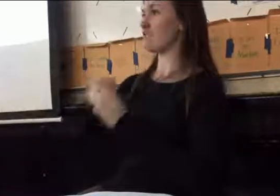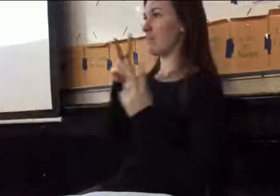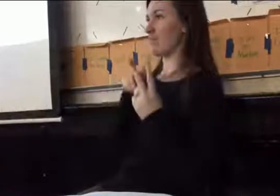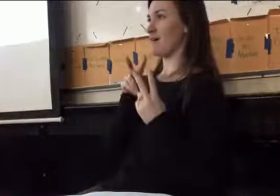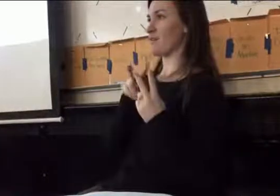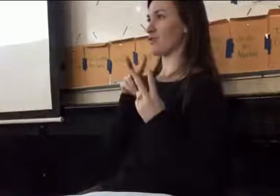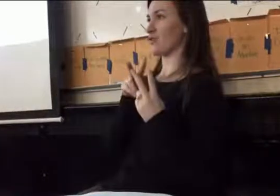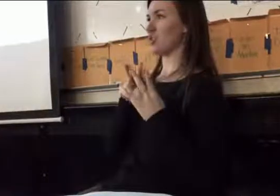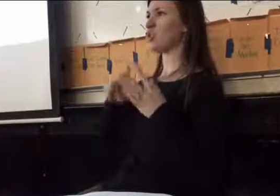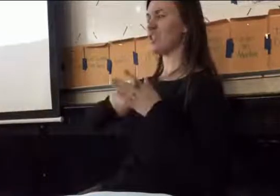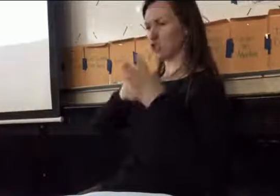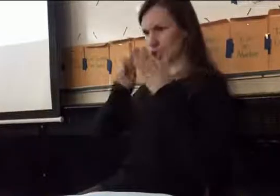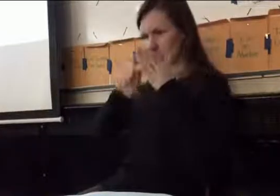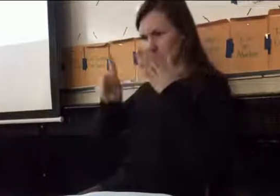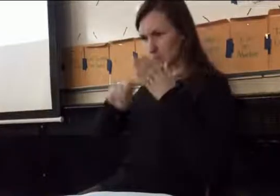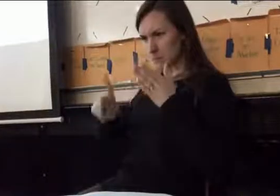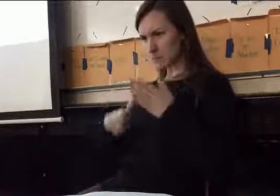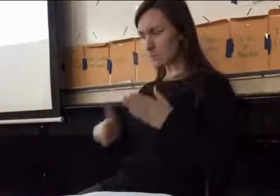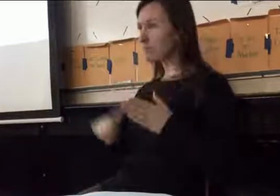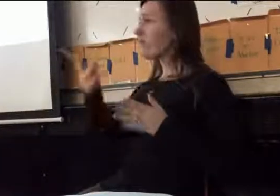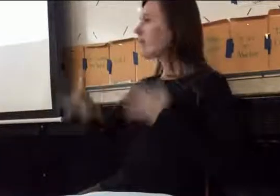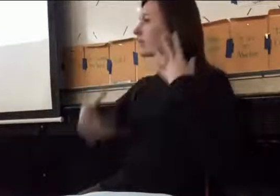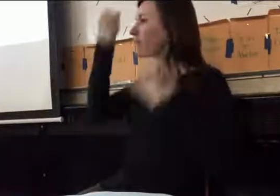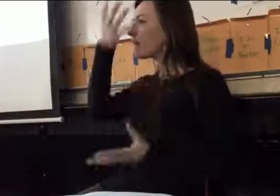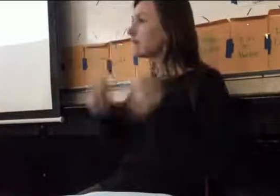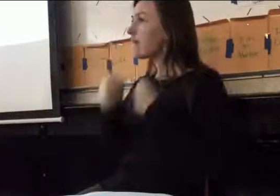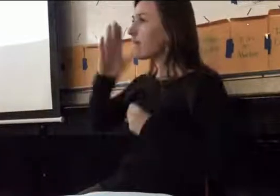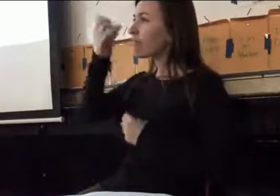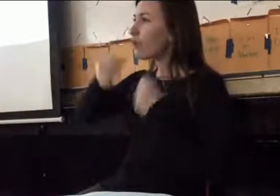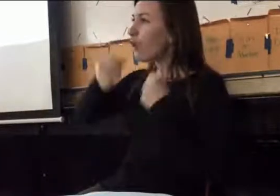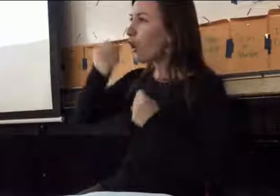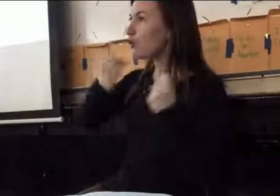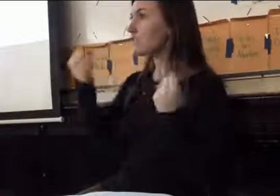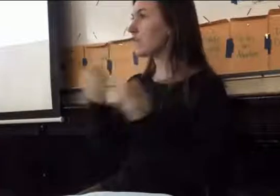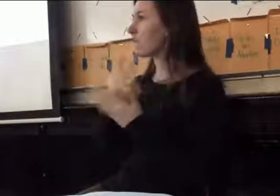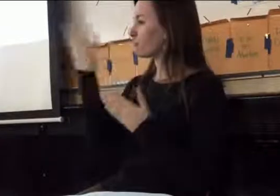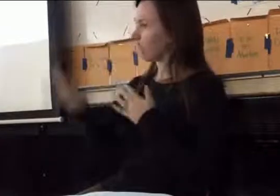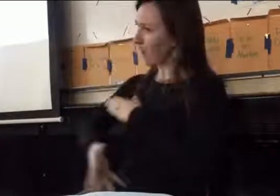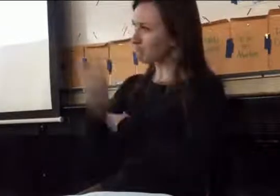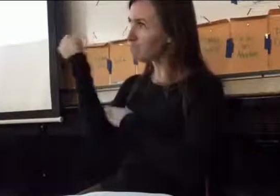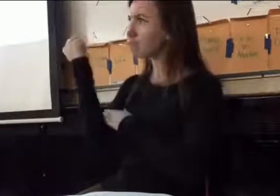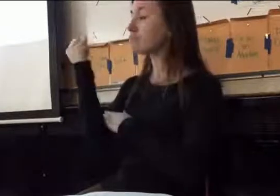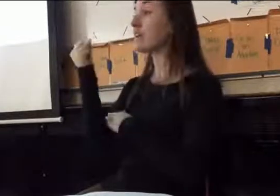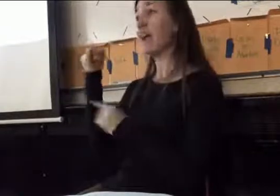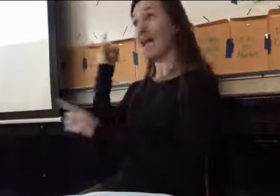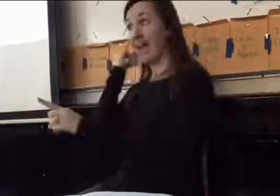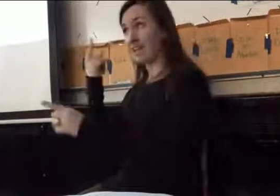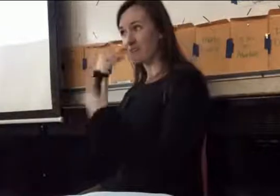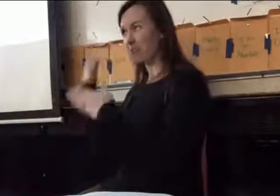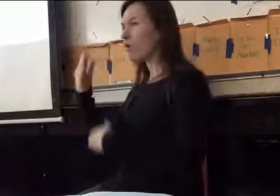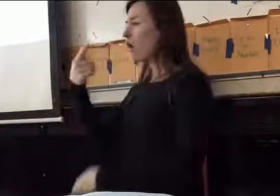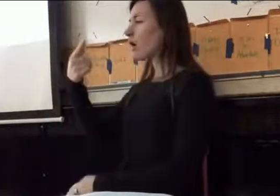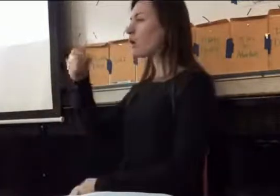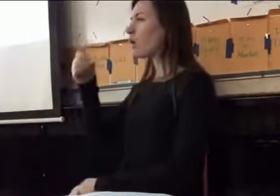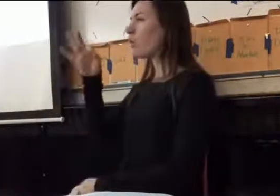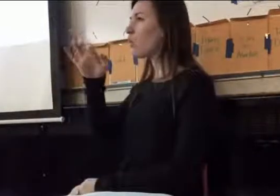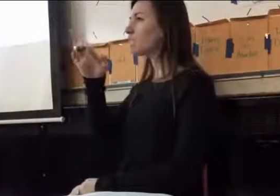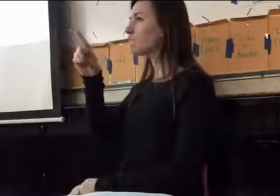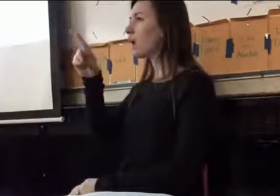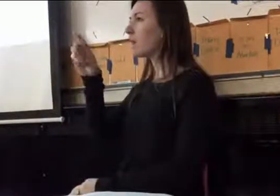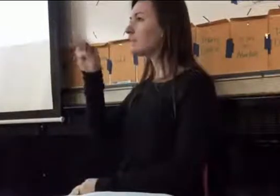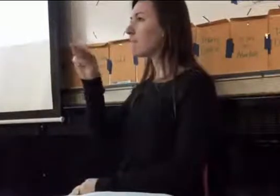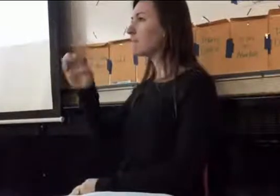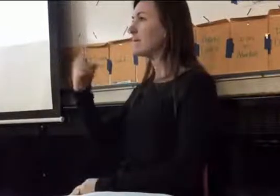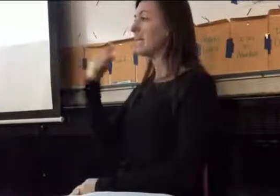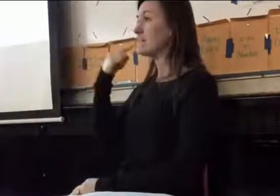So they start to investigate them. They take their BMW and things like that. If you don't know, on GoFundMe, there's actually a rule that says